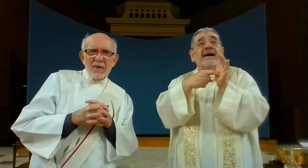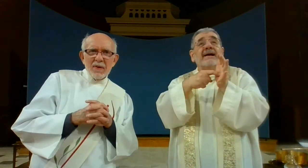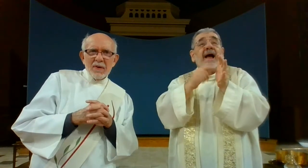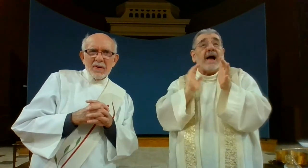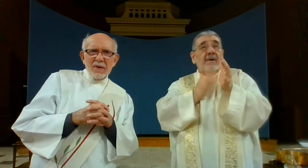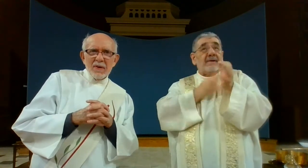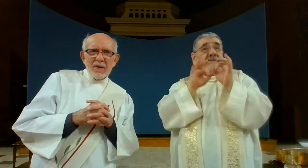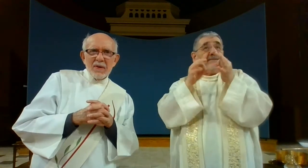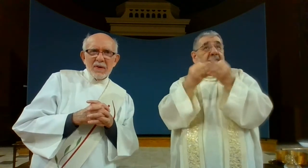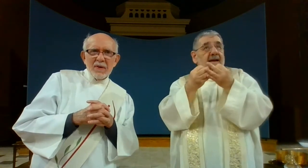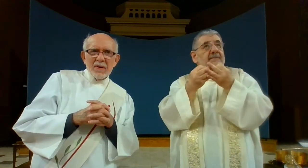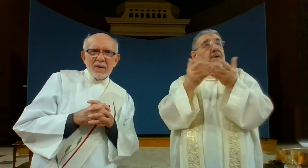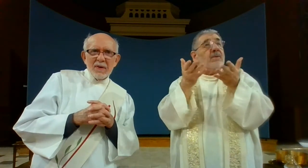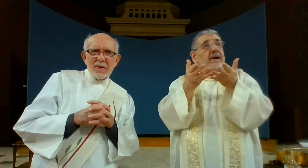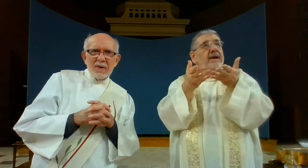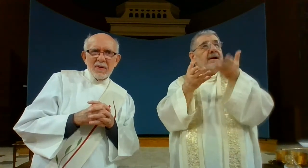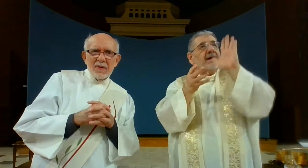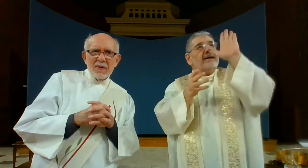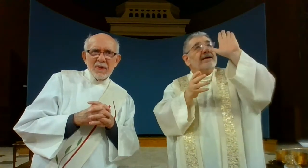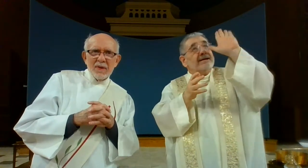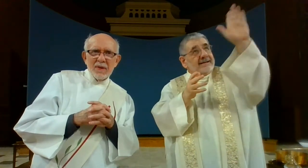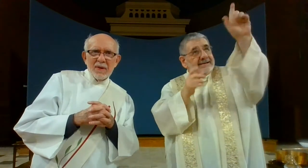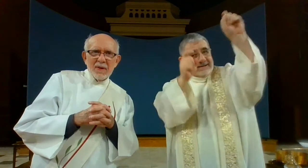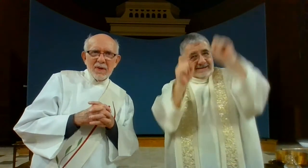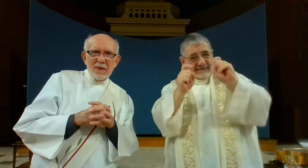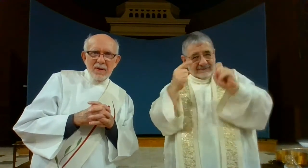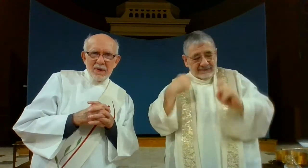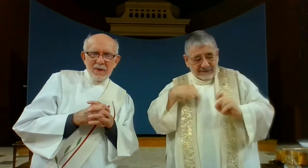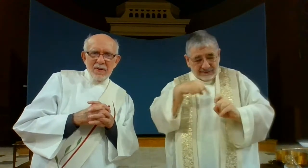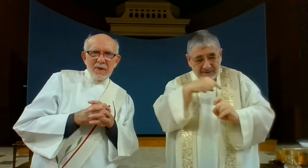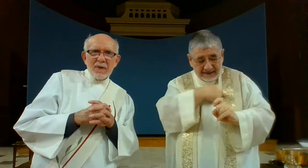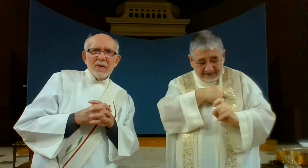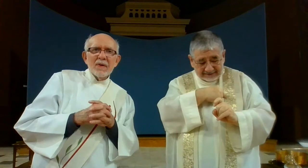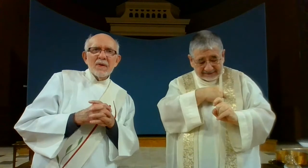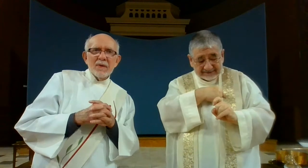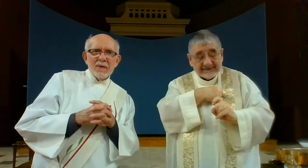as we notice that our family is God's gift to us,